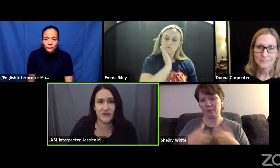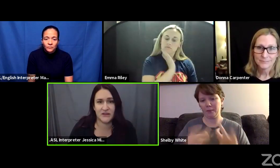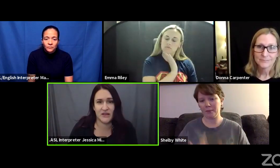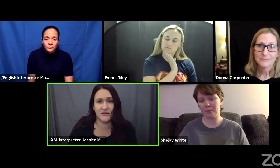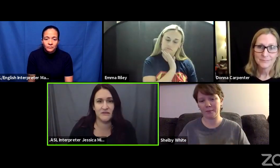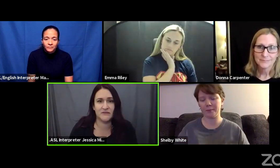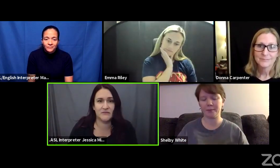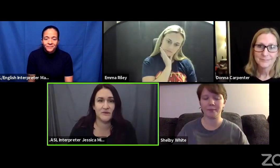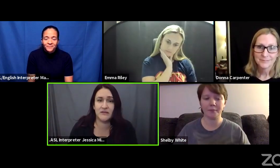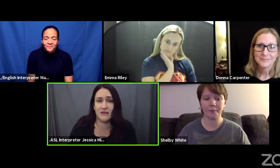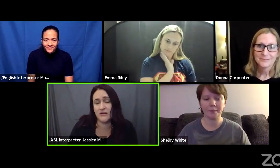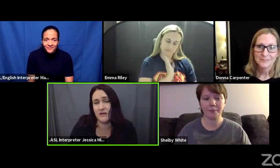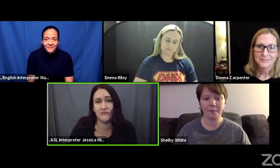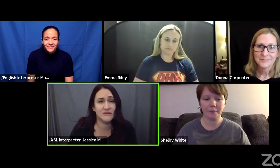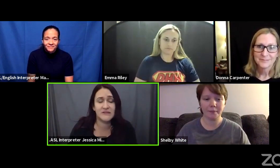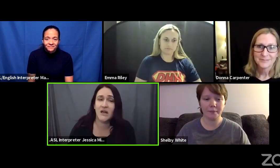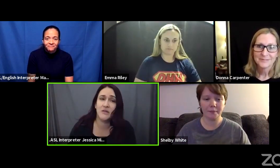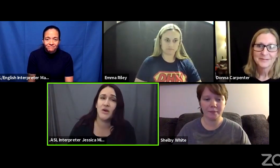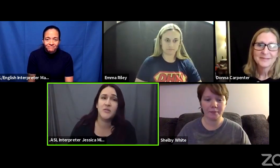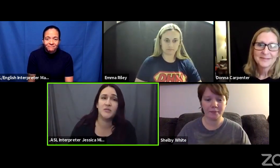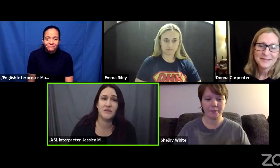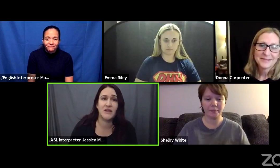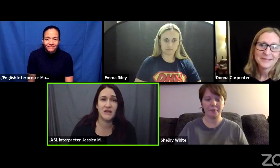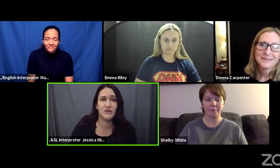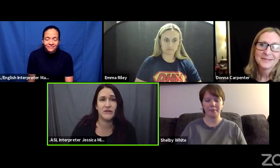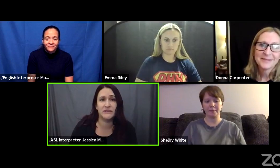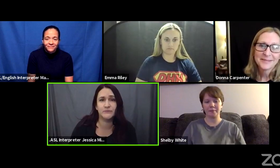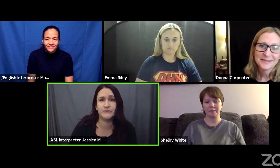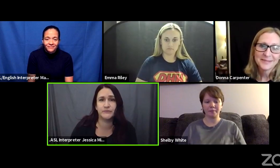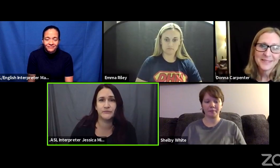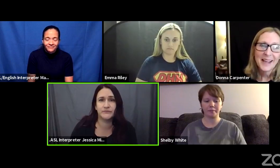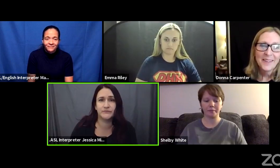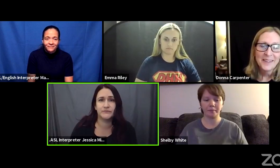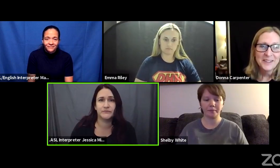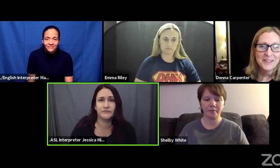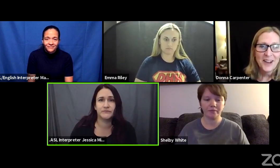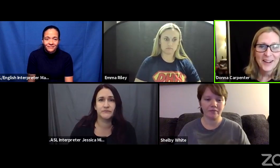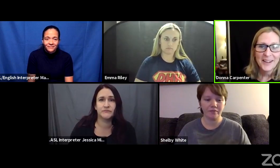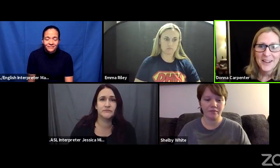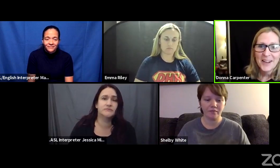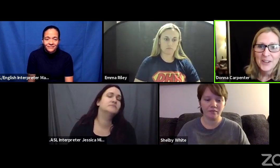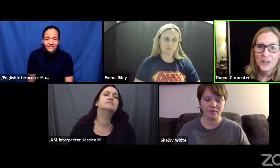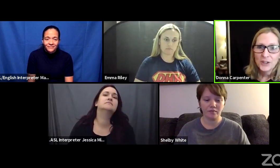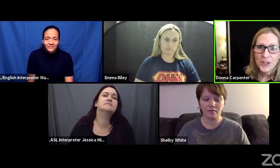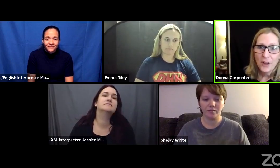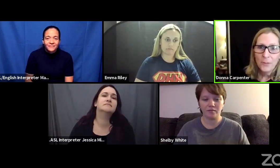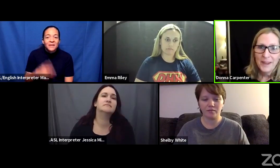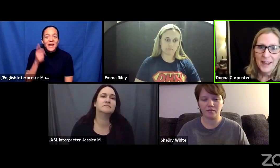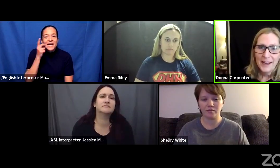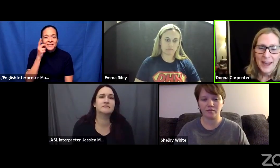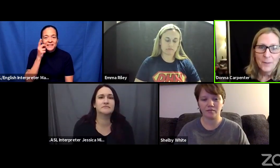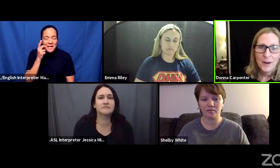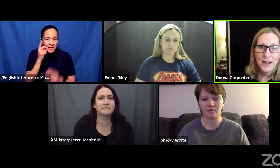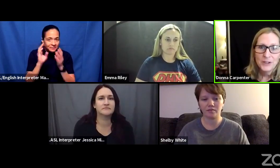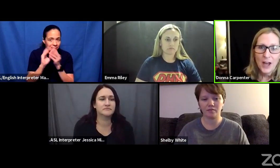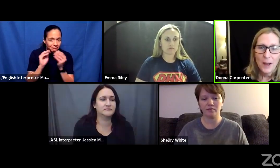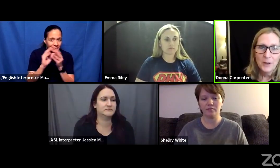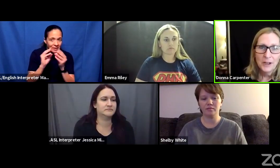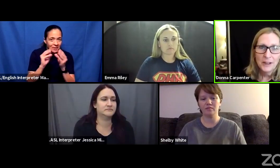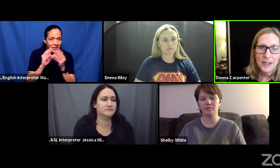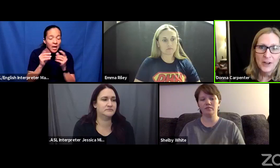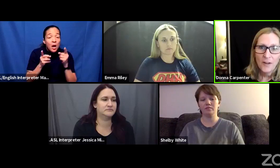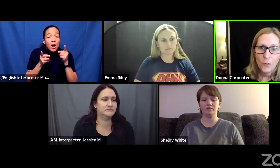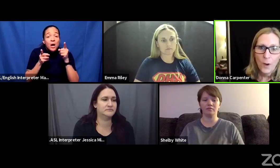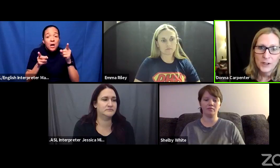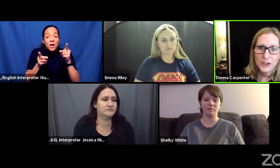do everything with, it's not a problem. They can do it. This is Donna. So Shelby and Emma,